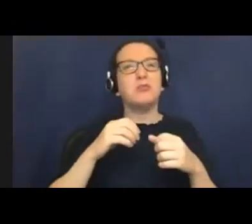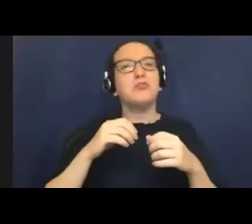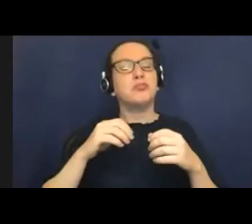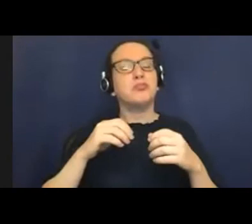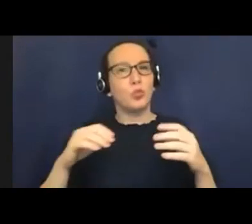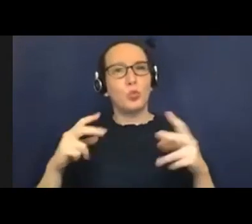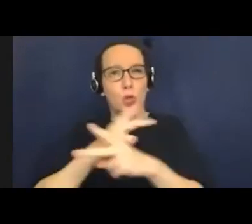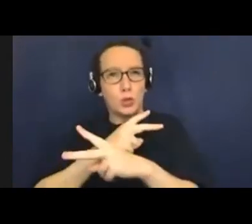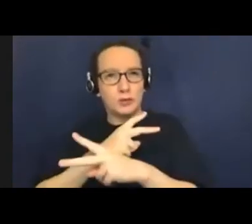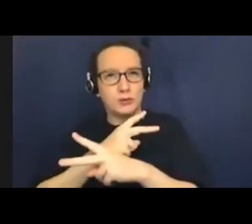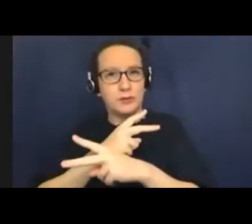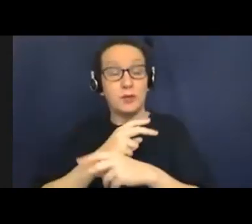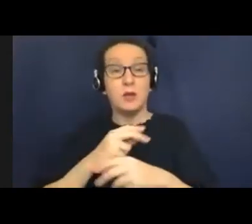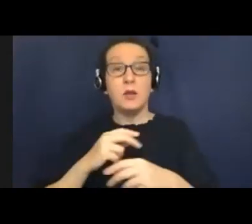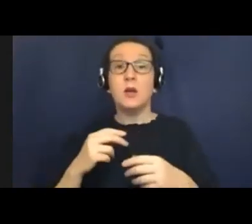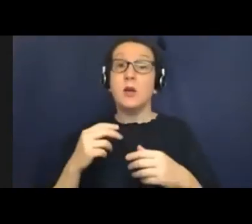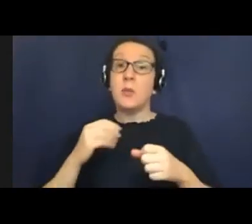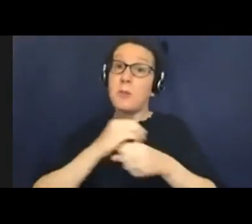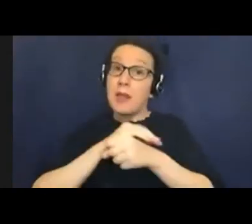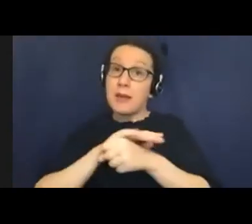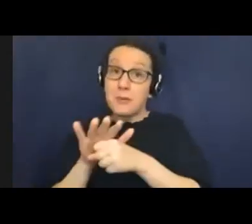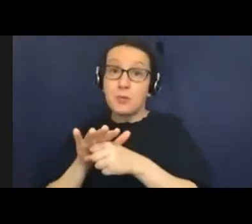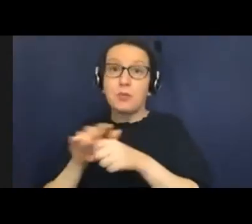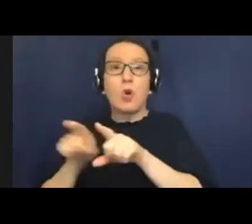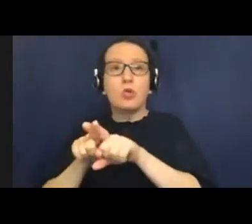entirely new and are brought on by the pandemic.